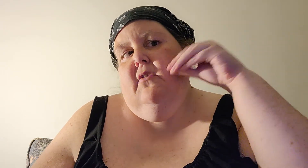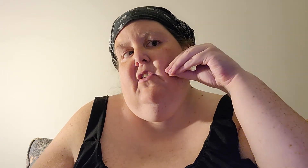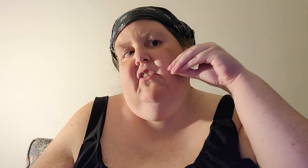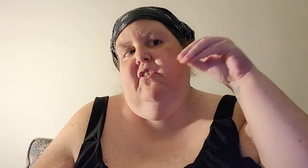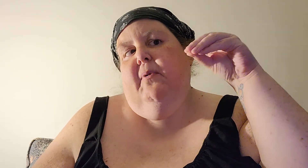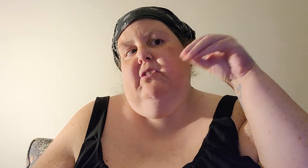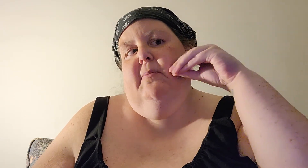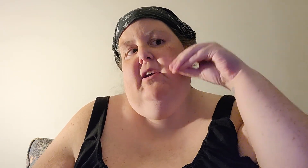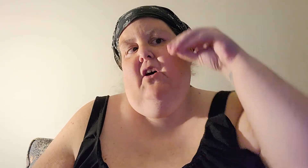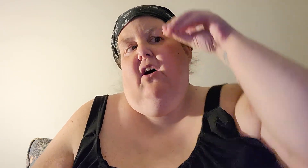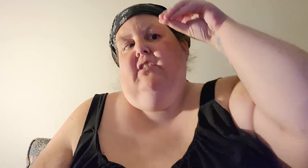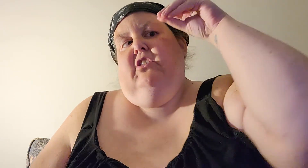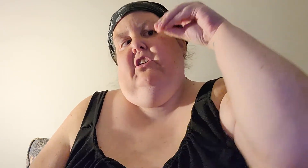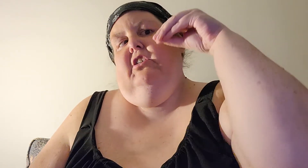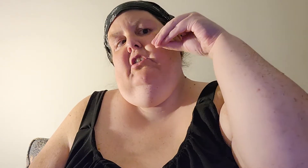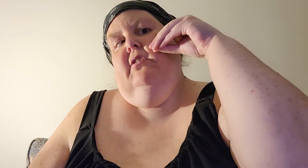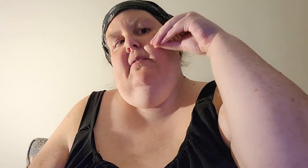this is supposed to be an ostrich.